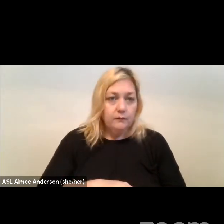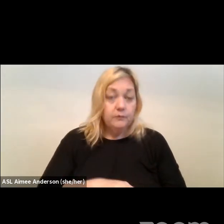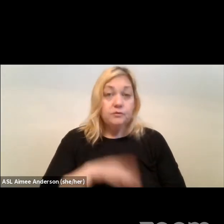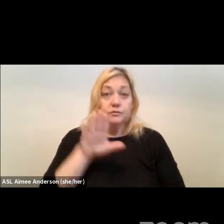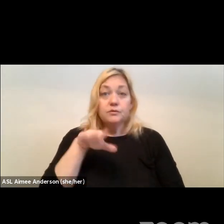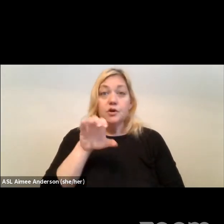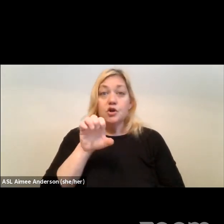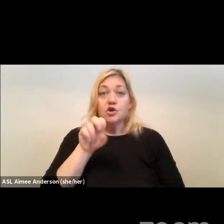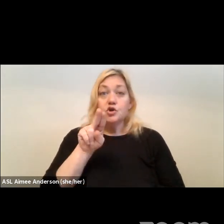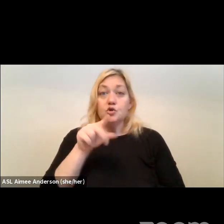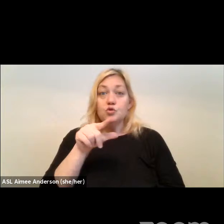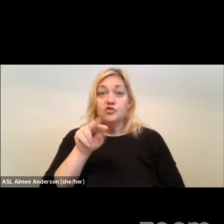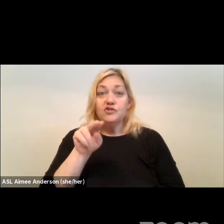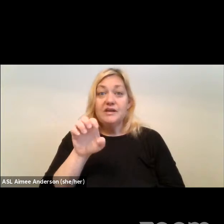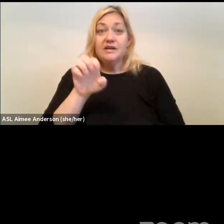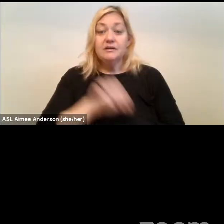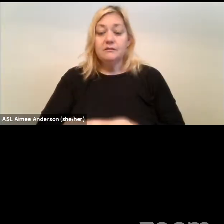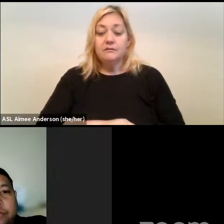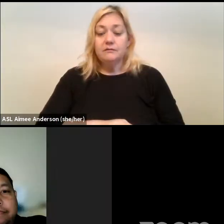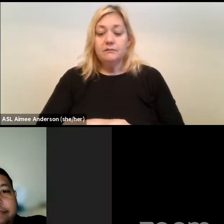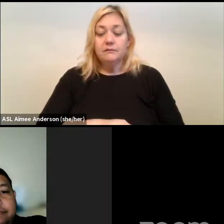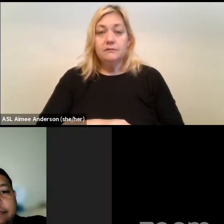Eugene?